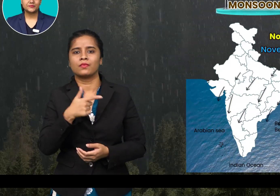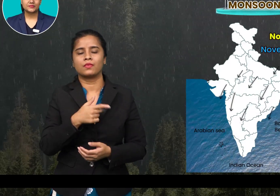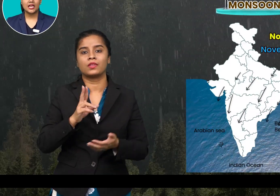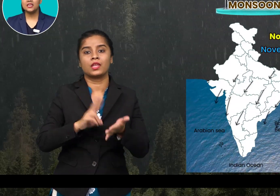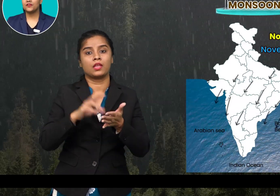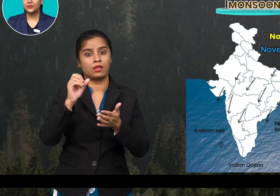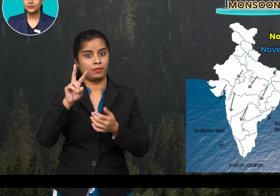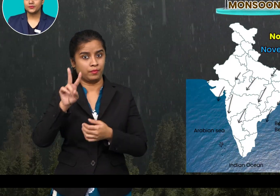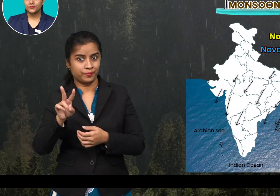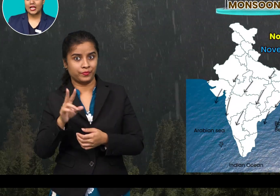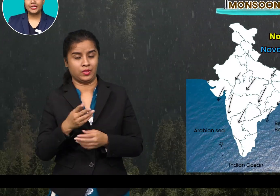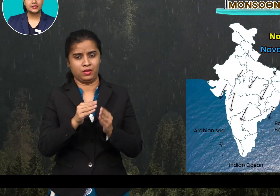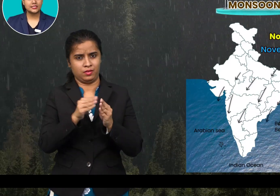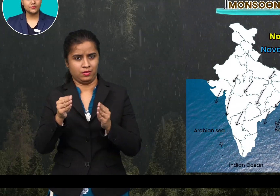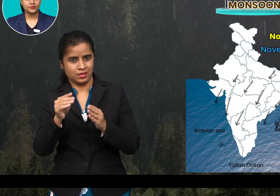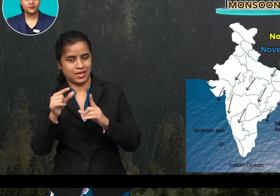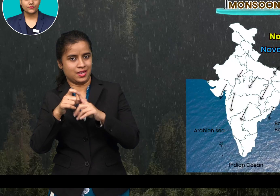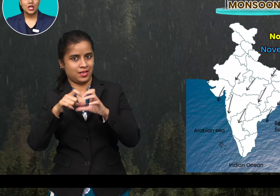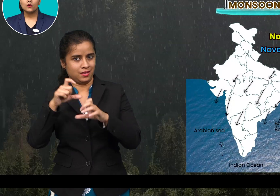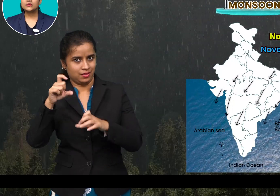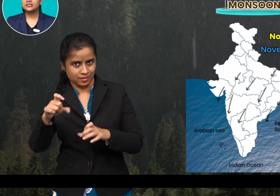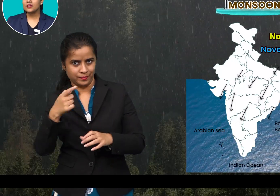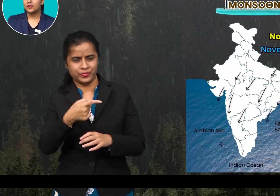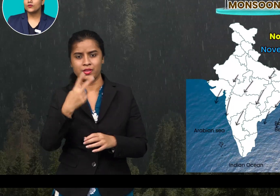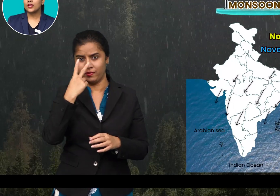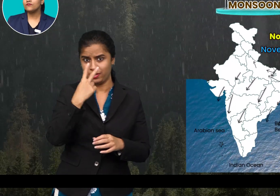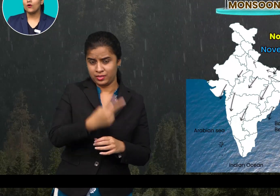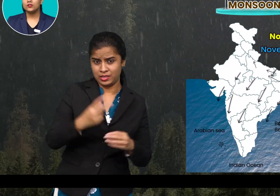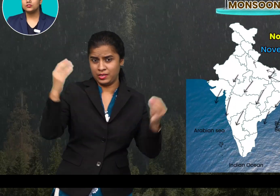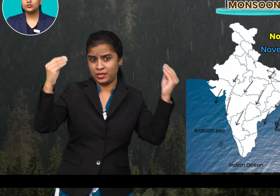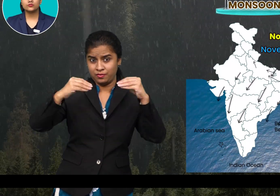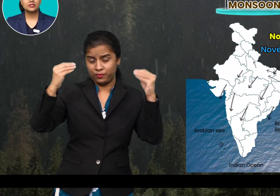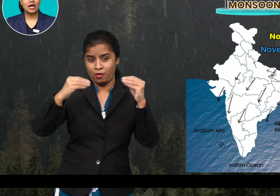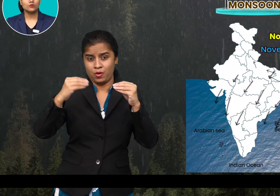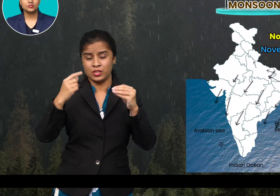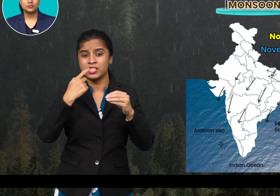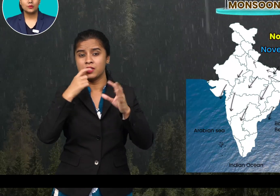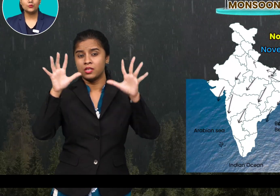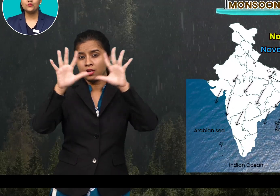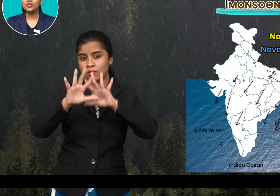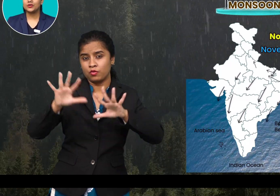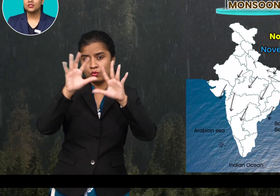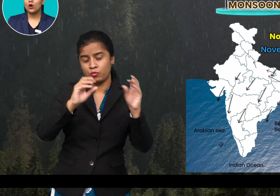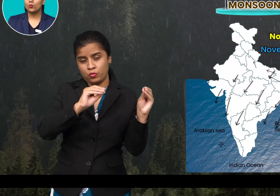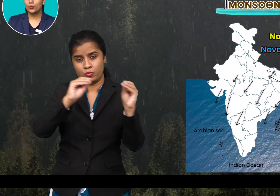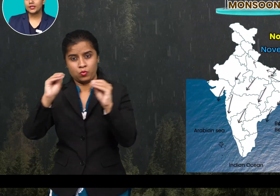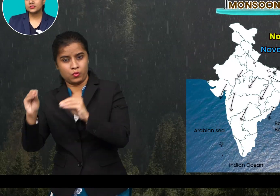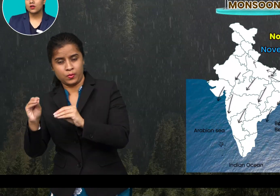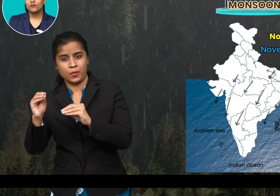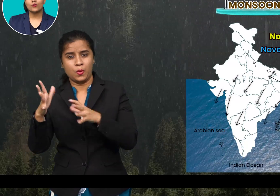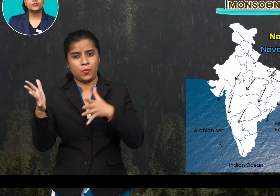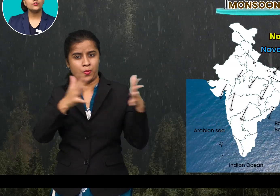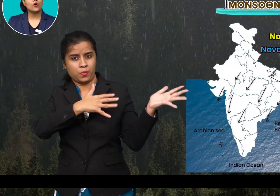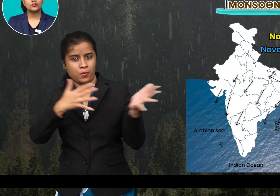Similarly, in November and December, we see rainfall due to clouds moving with